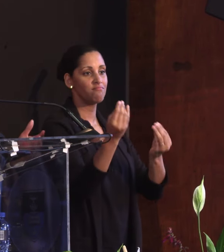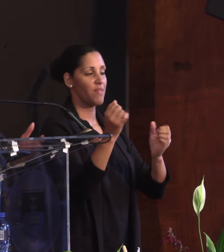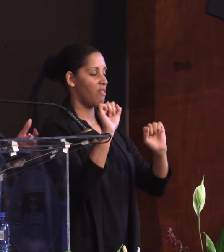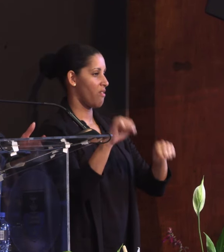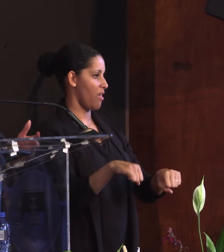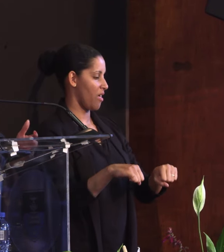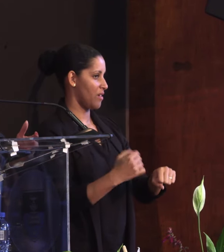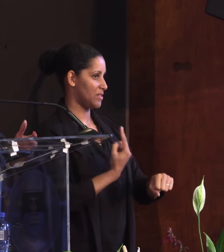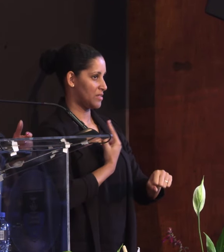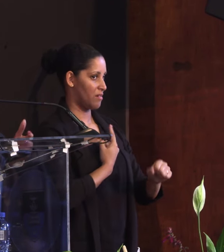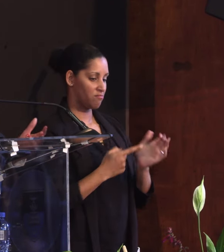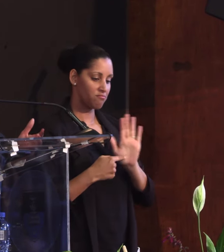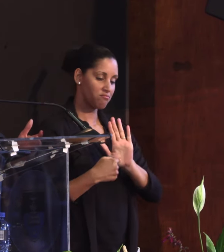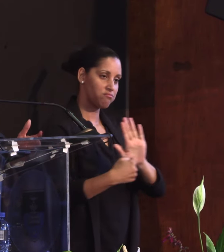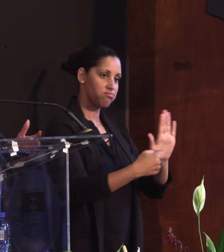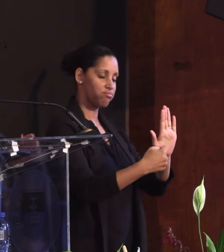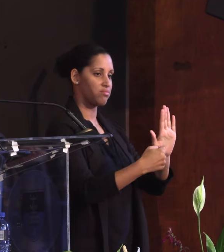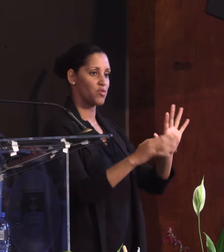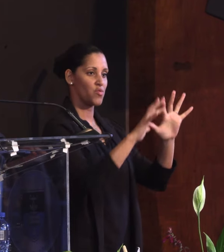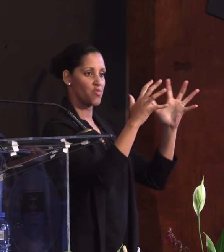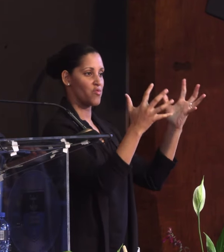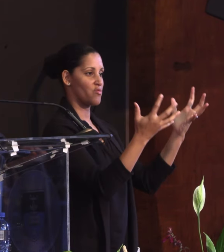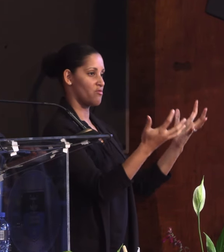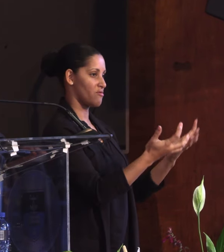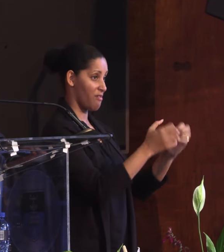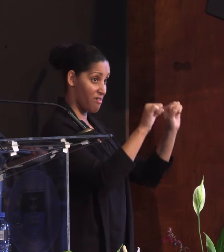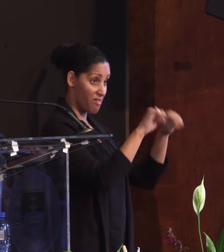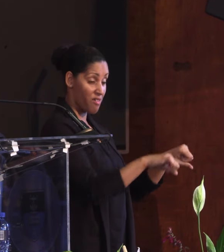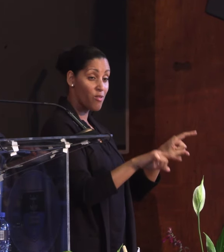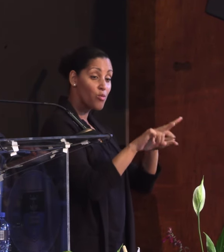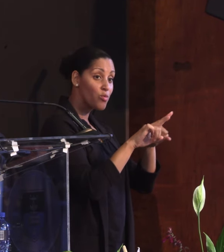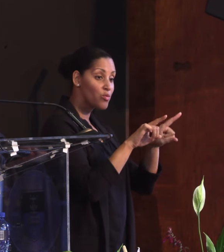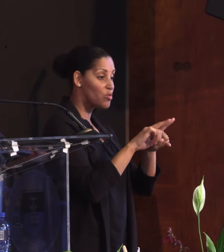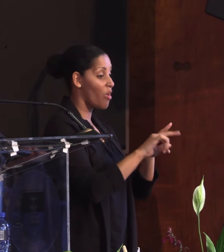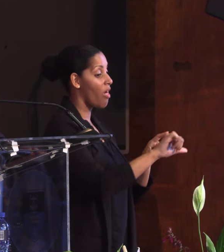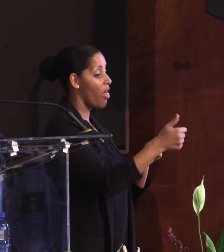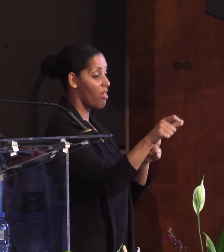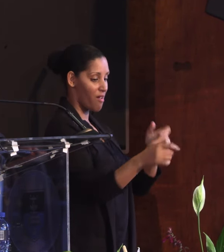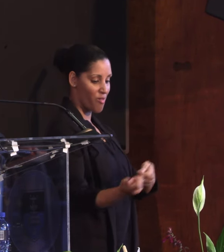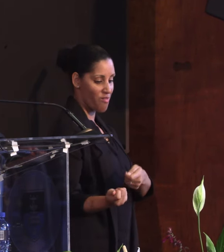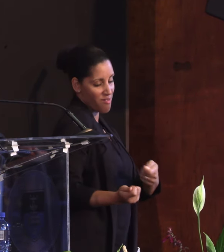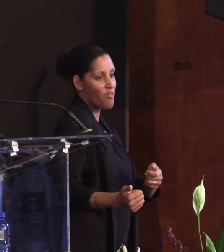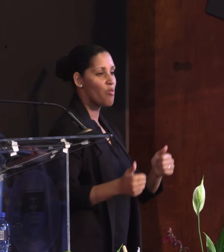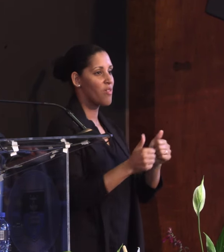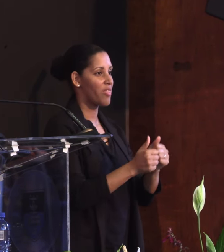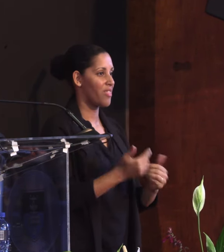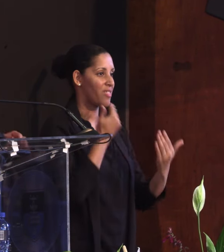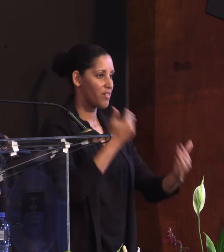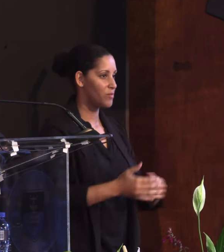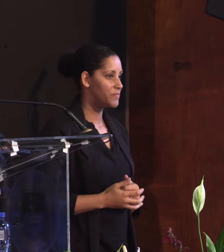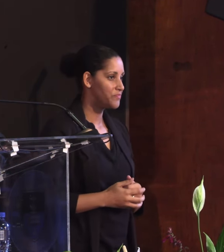unleash yourself and your potential to the world and to bring others along with you. Thank